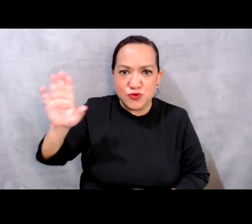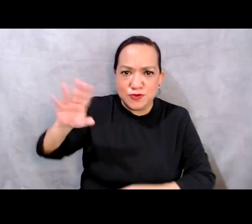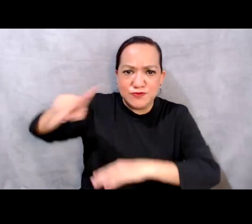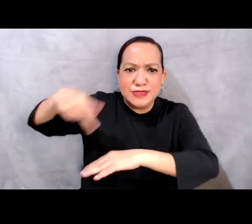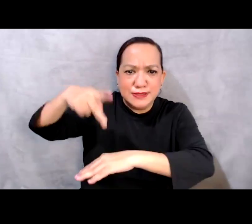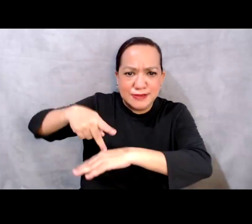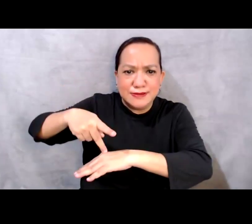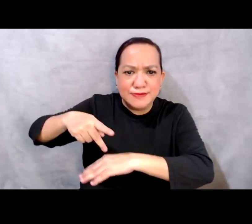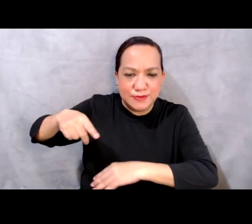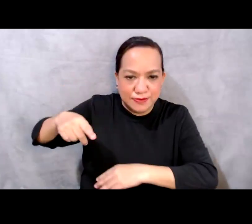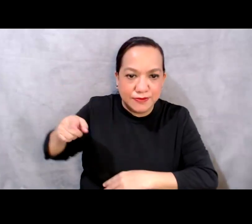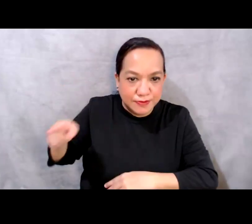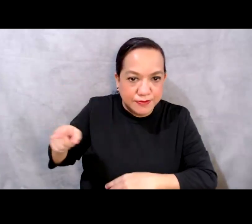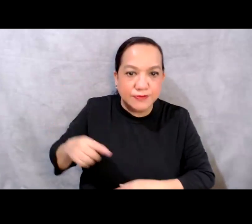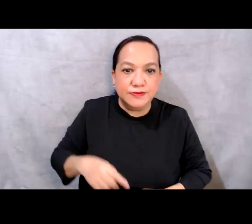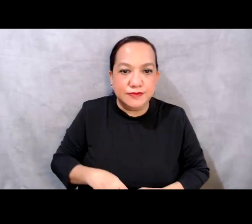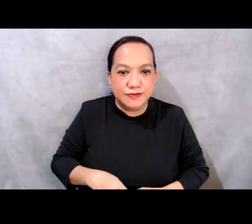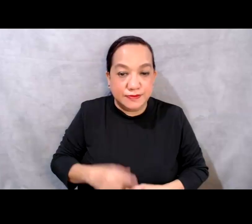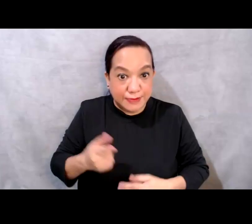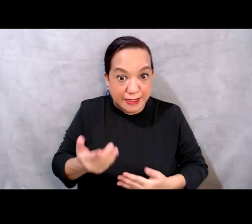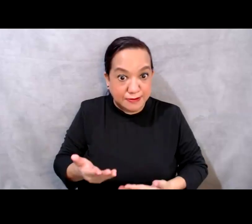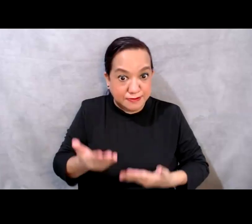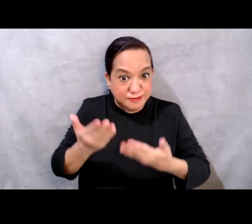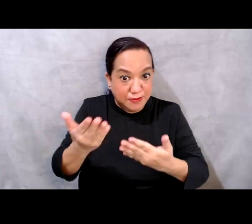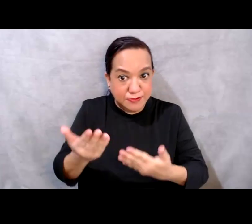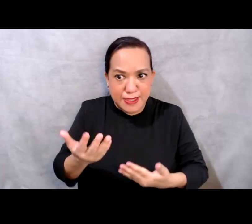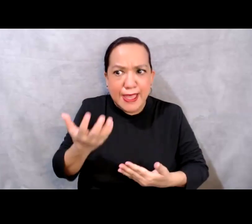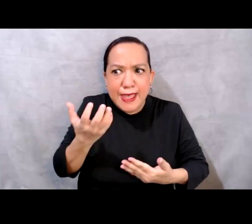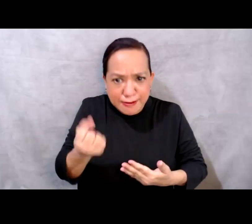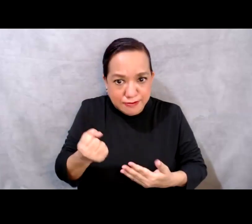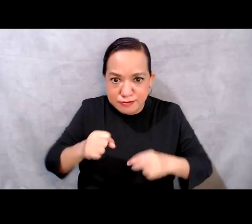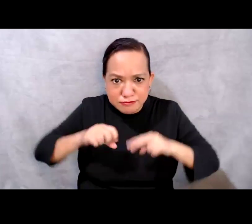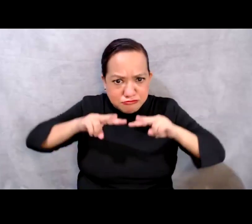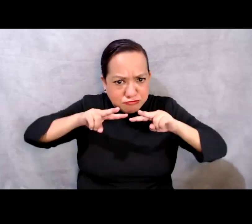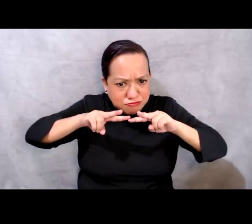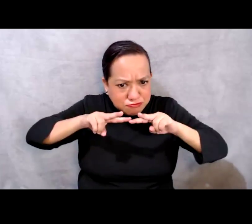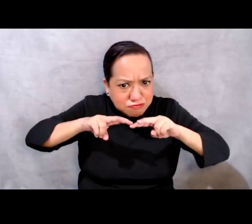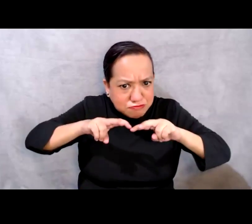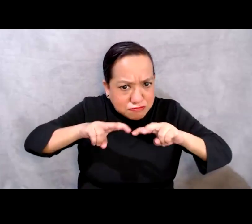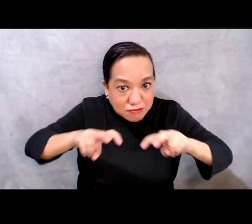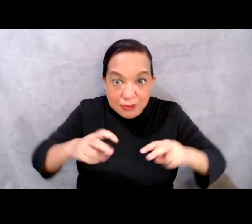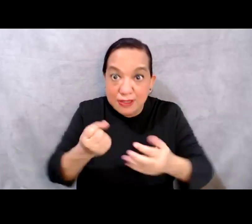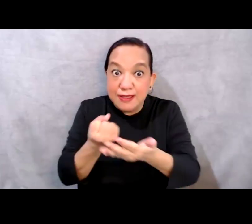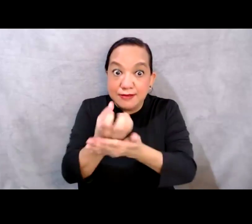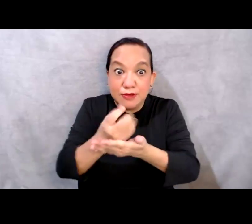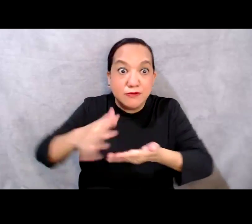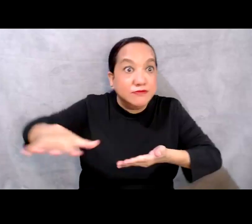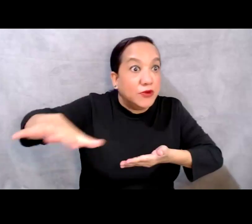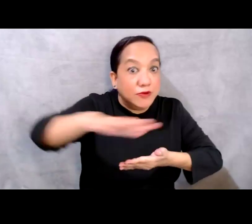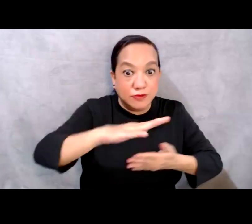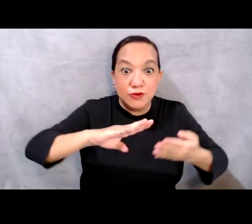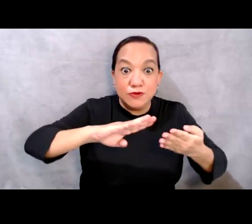been undertaken, these were not articulated to the affected communities and even to the complainants.